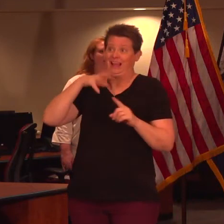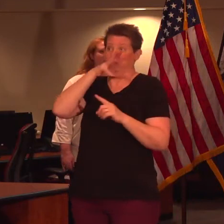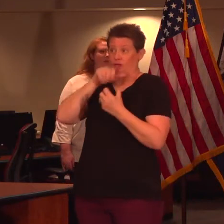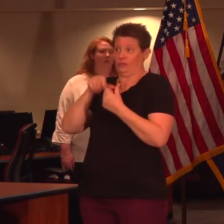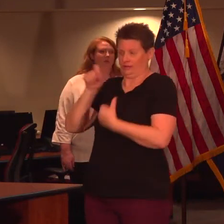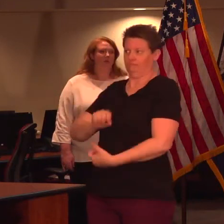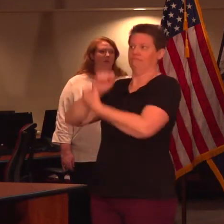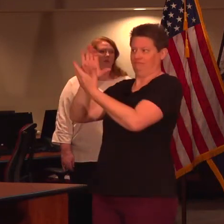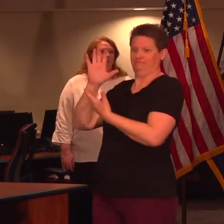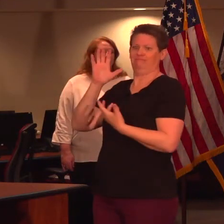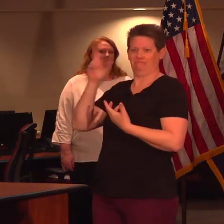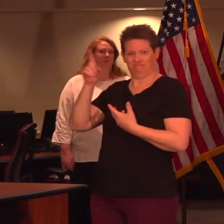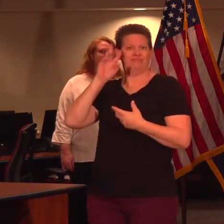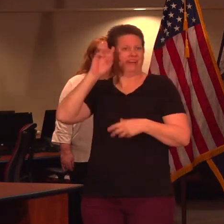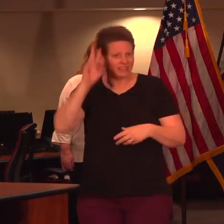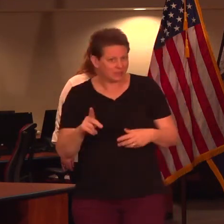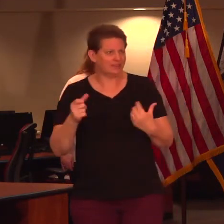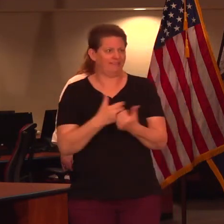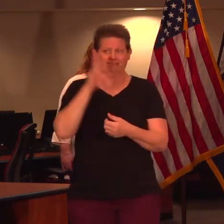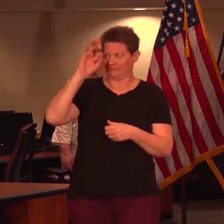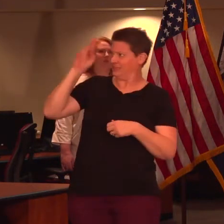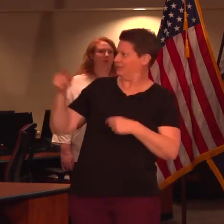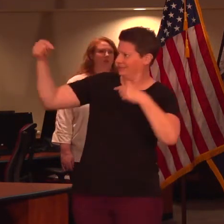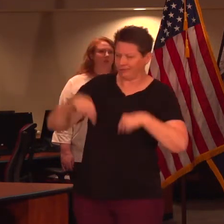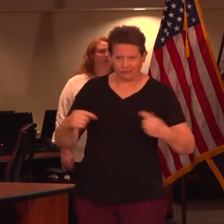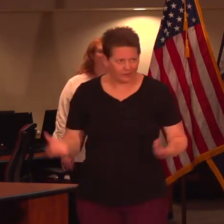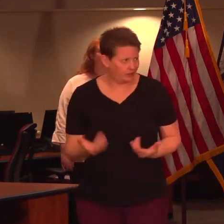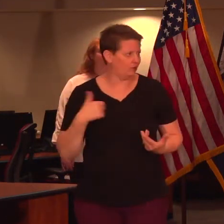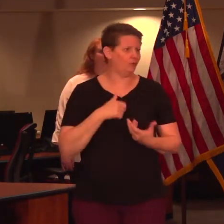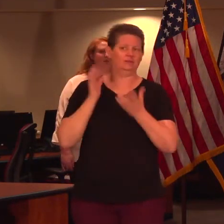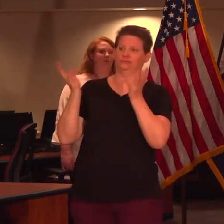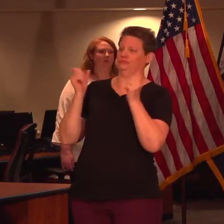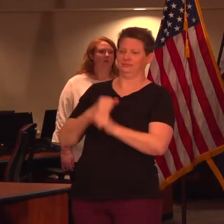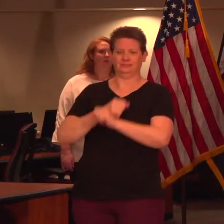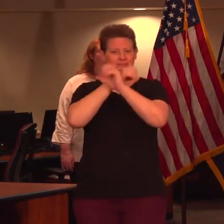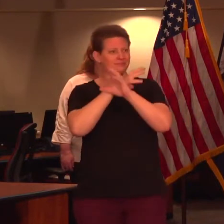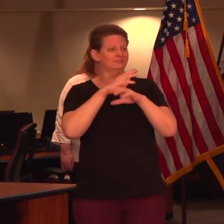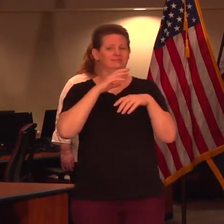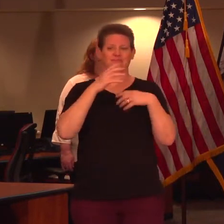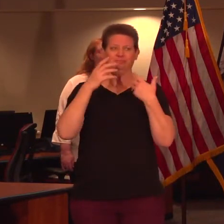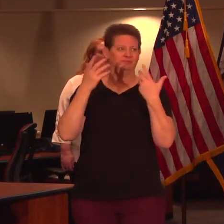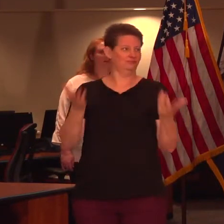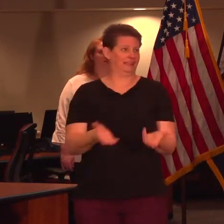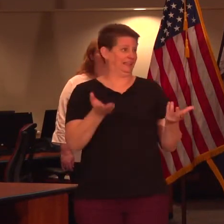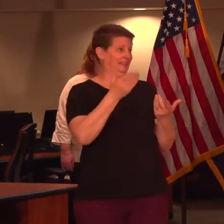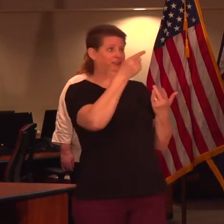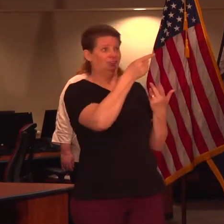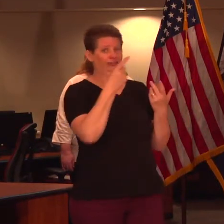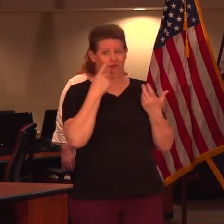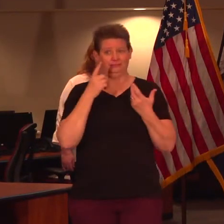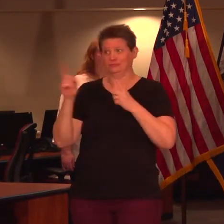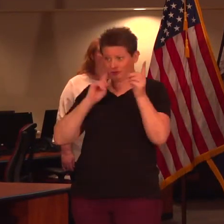to face, and the vice president. The vice president's been here. We've been on the phone, been on video conferences right here in